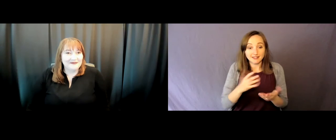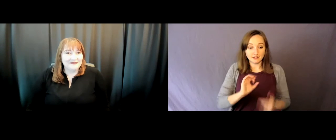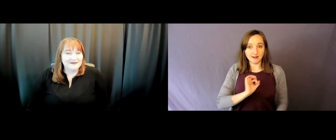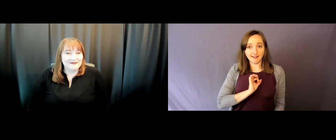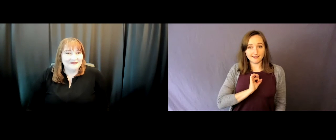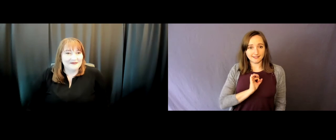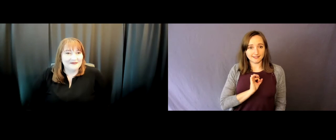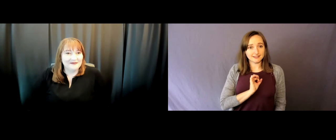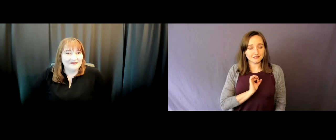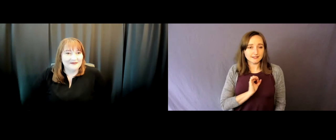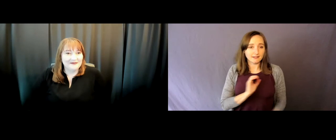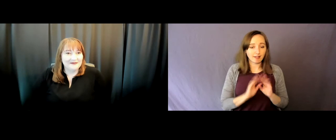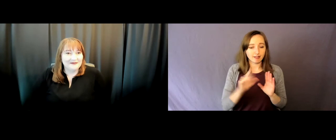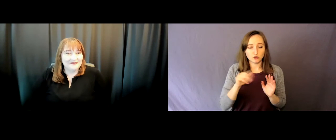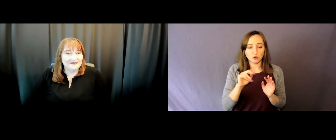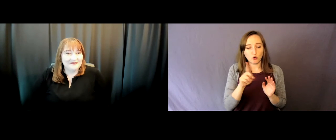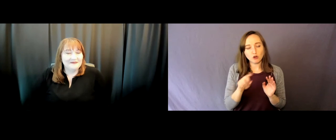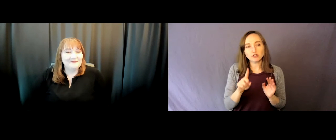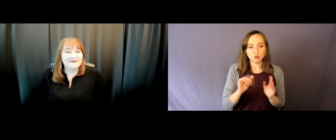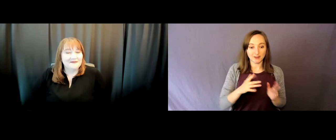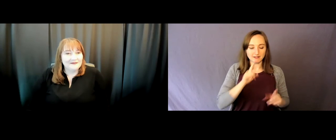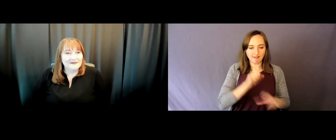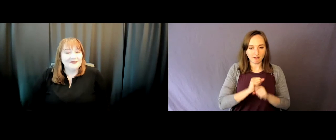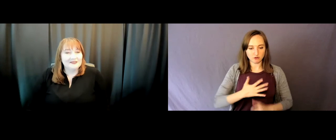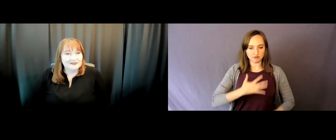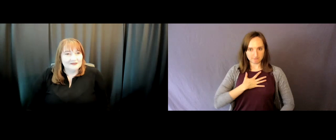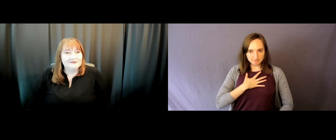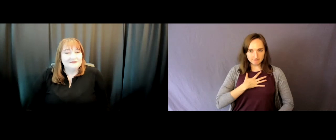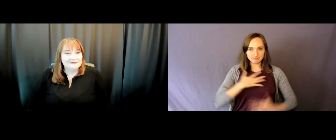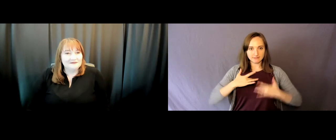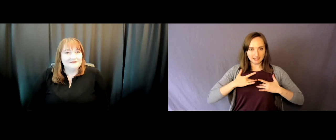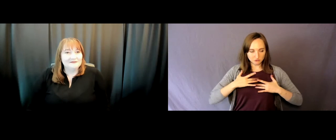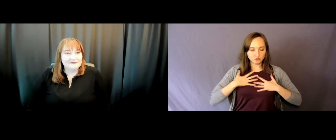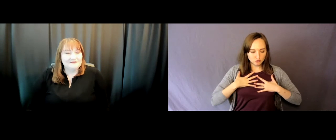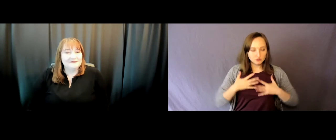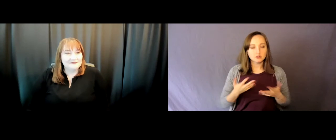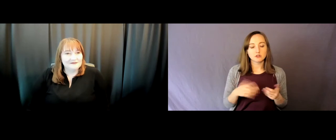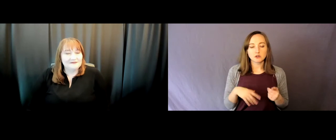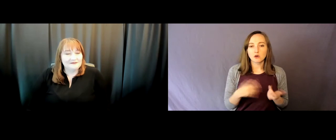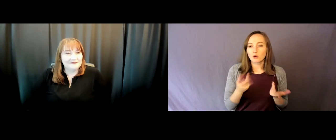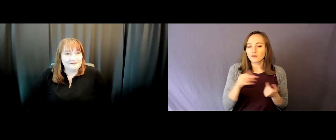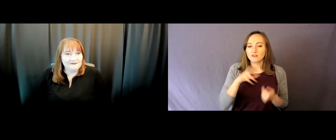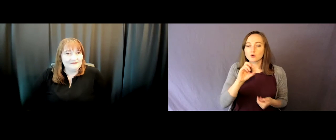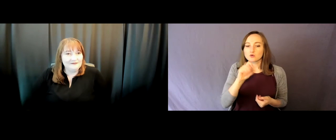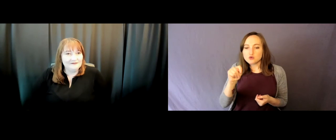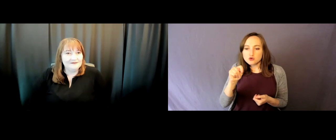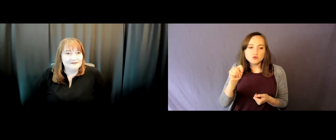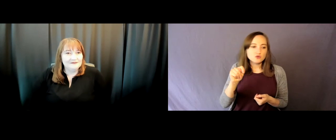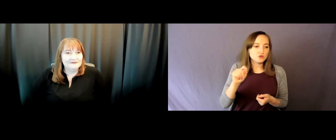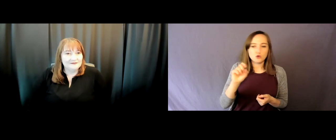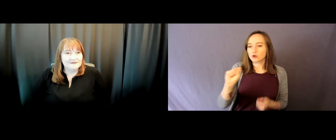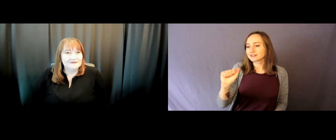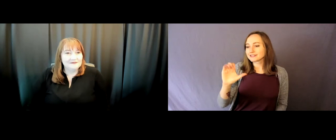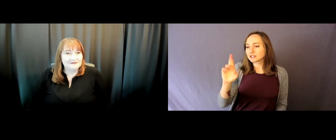necklace, you know, that way it's on your actual chest. But then, you know, if you've got roots or sacral issues, I